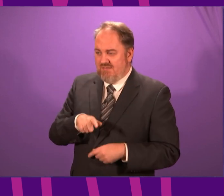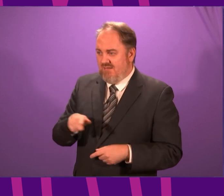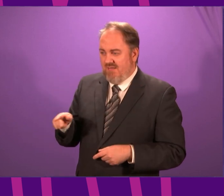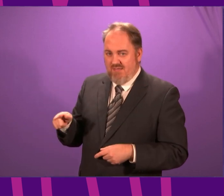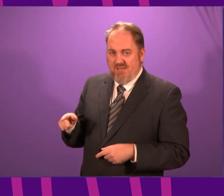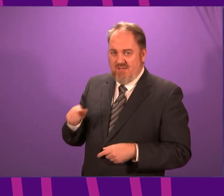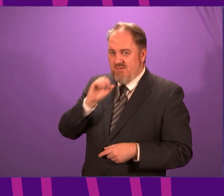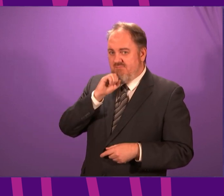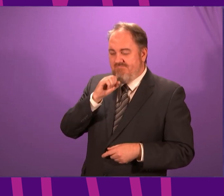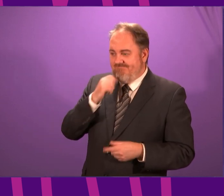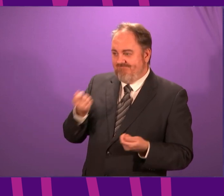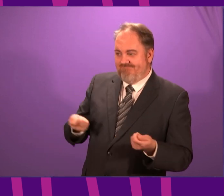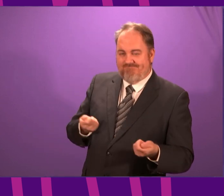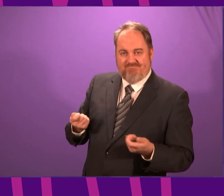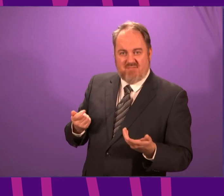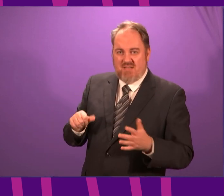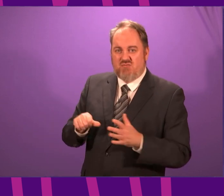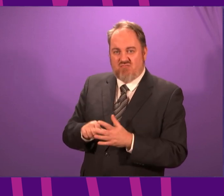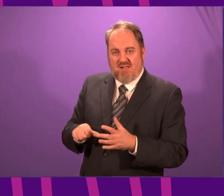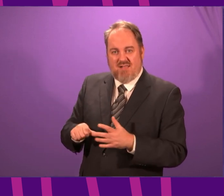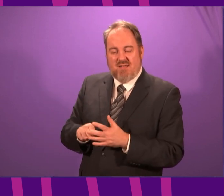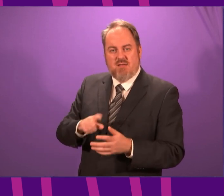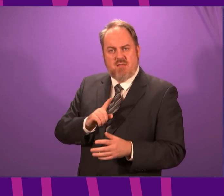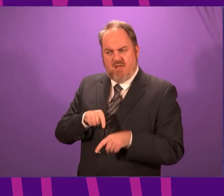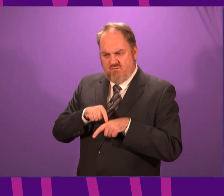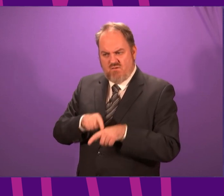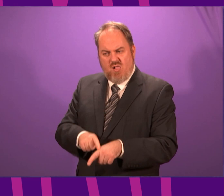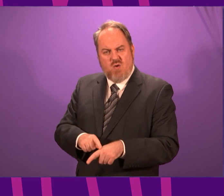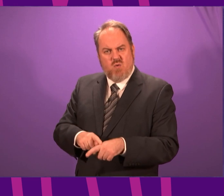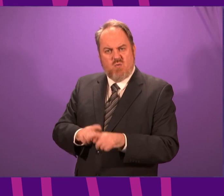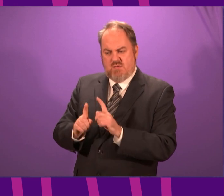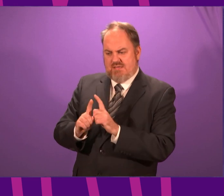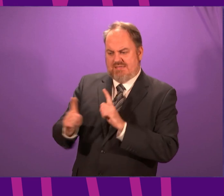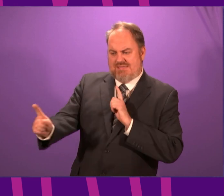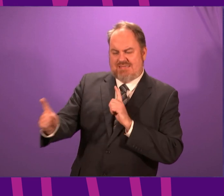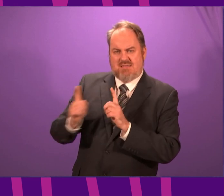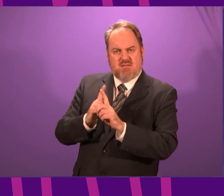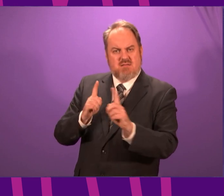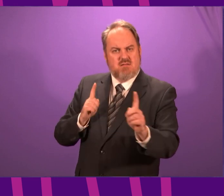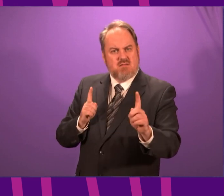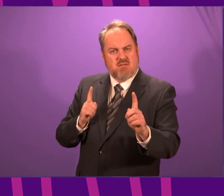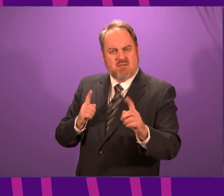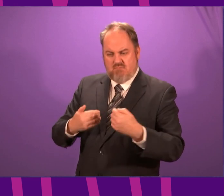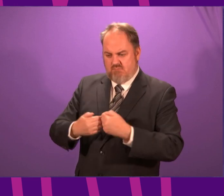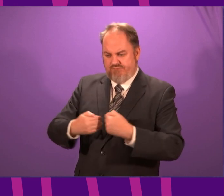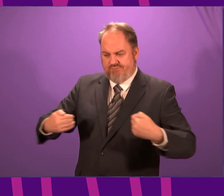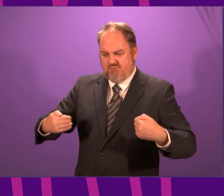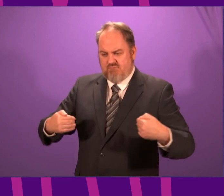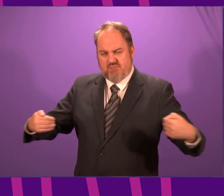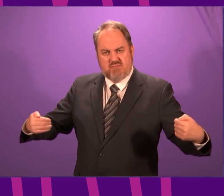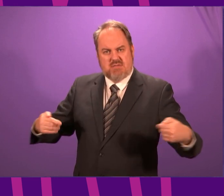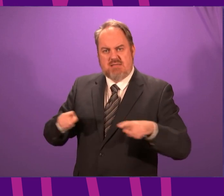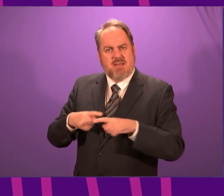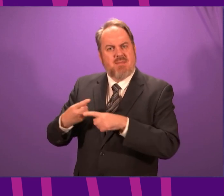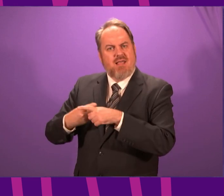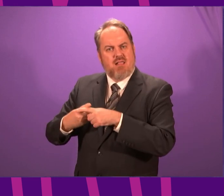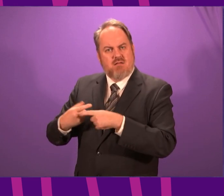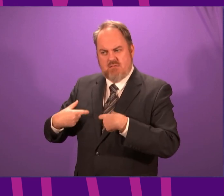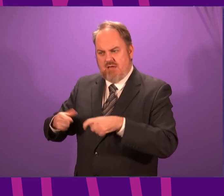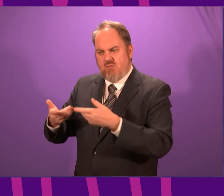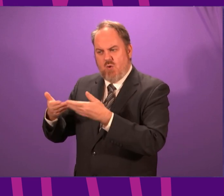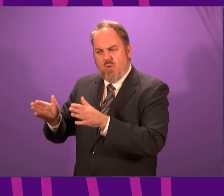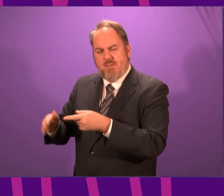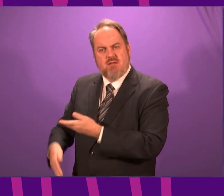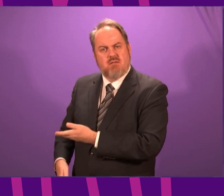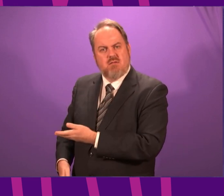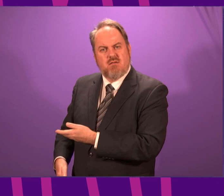particularly, they say they're particularly social distanced and should be allowed to open as they are in England. They believe they're